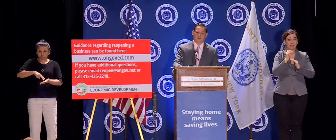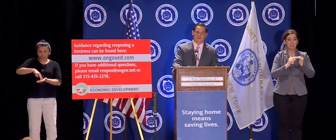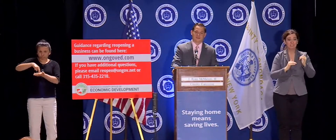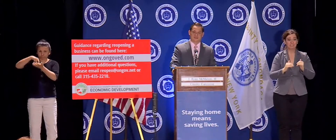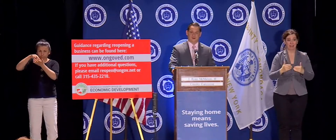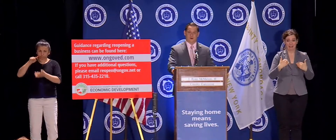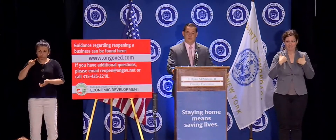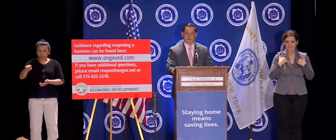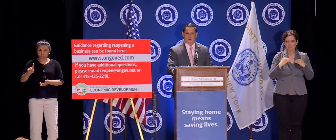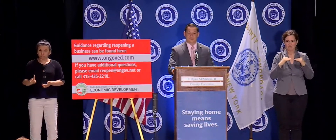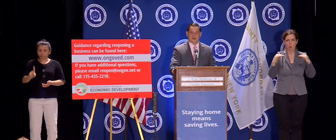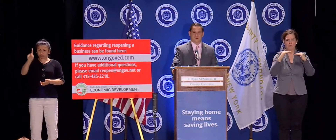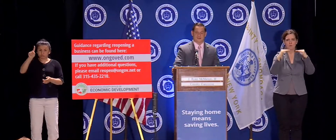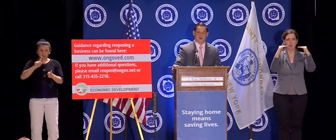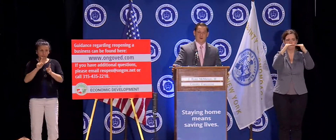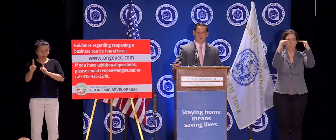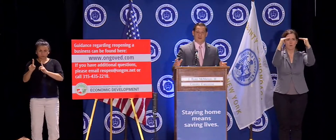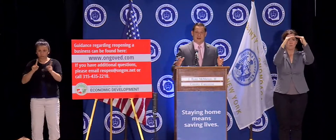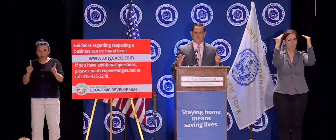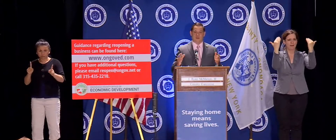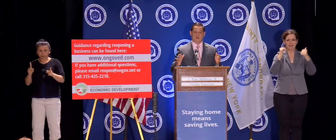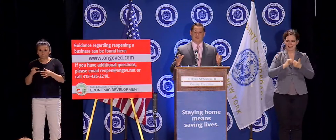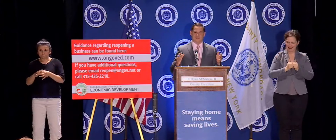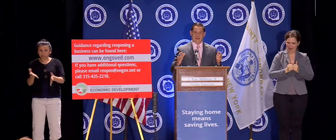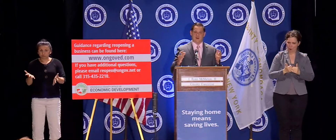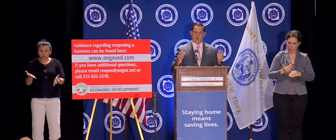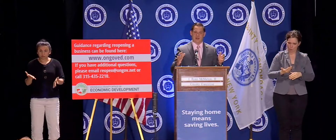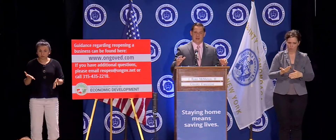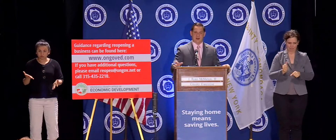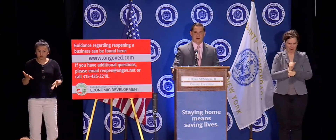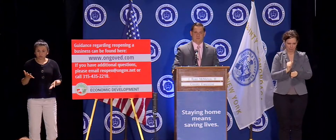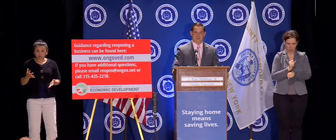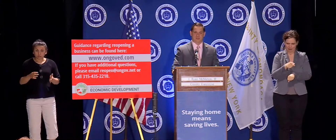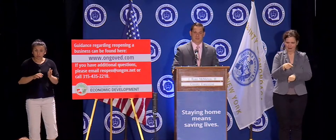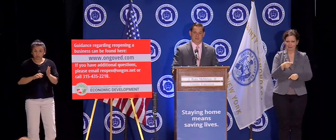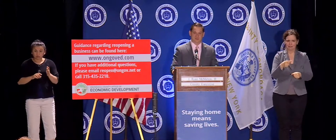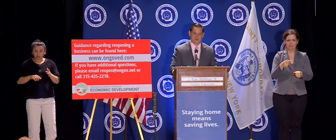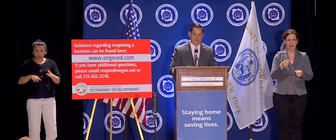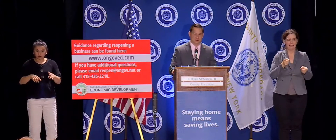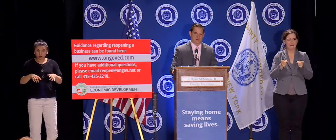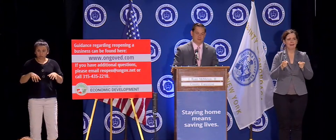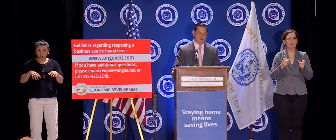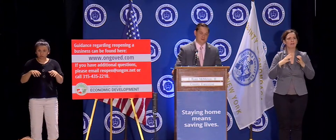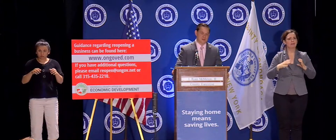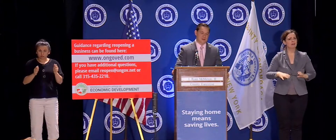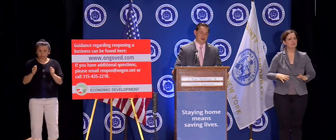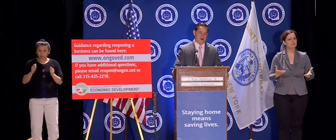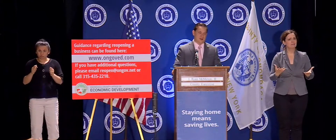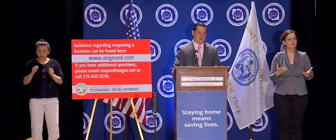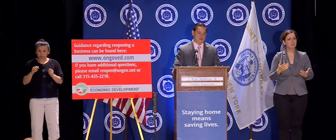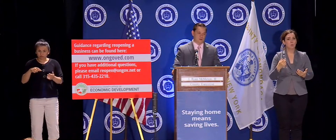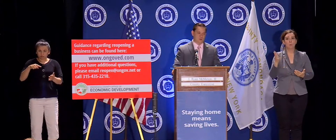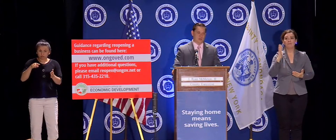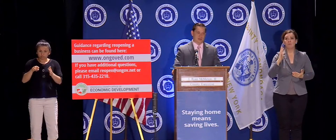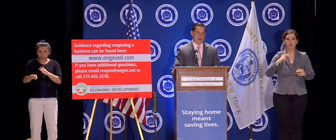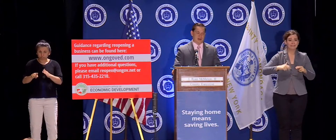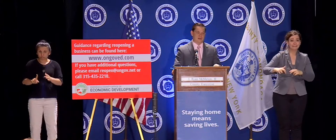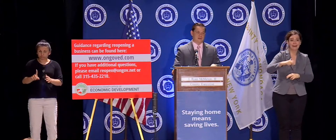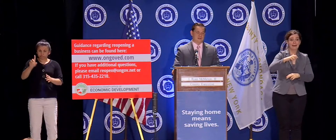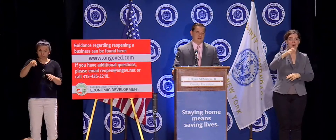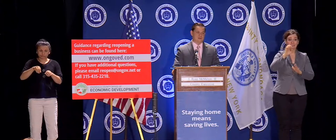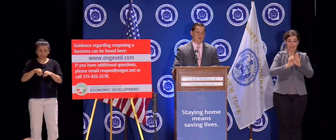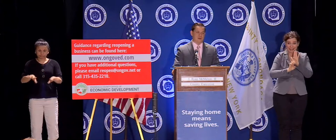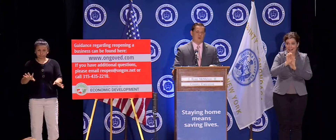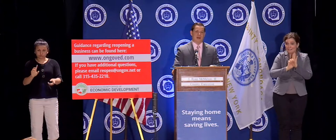go? They don't all use the stairs. They all go to the elevators and stand right there, petri dish for this virus. So we